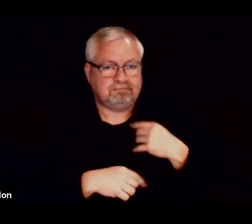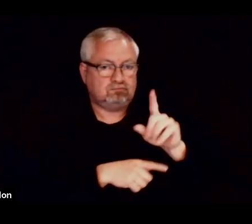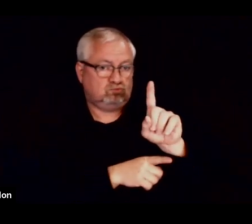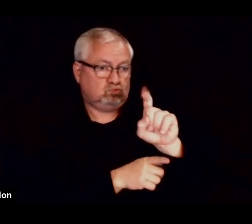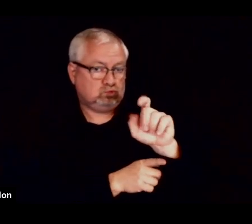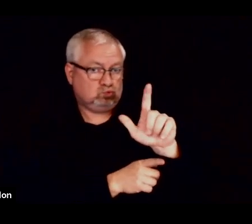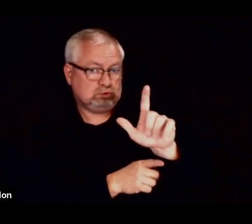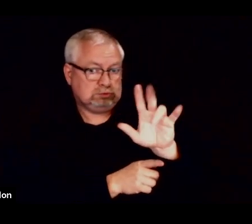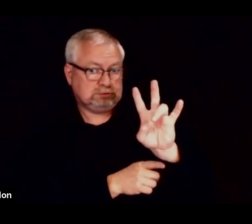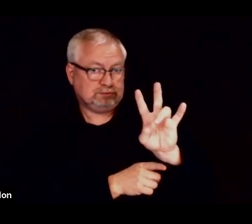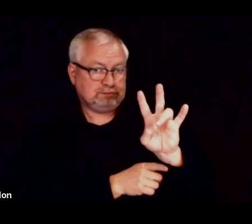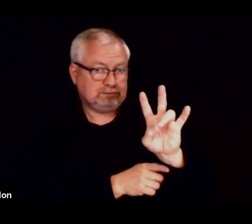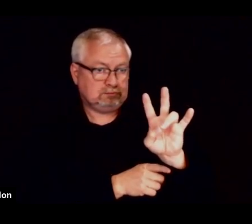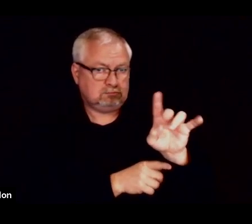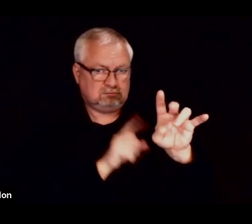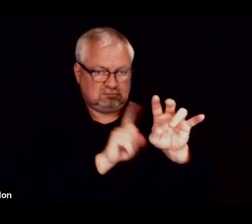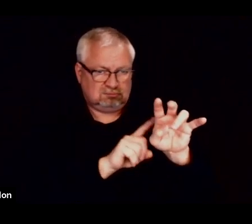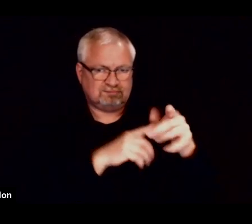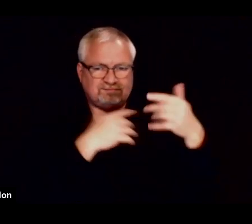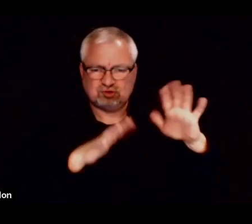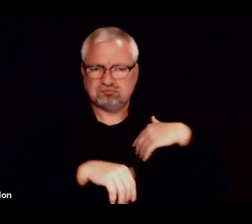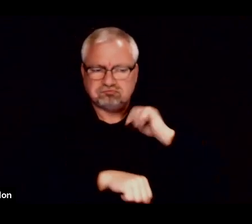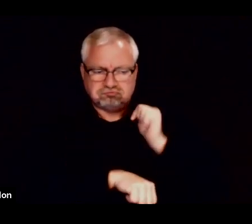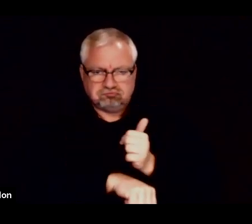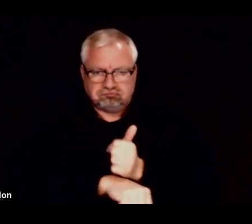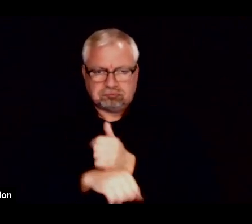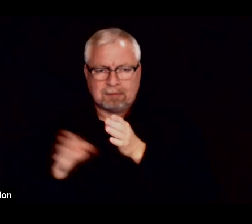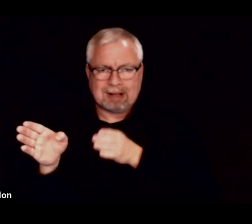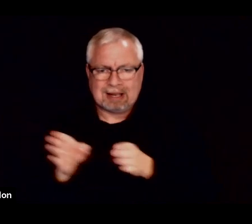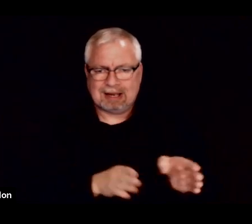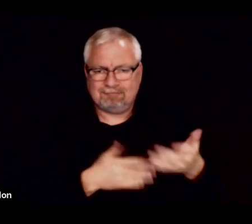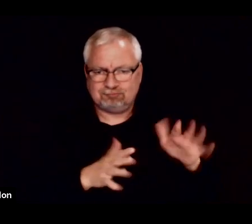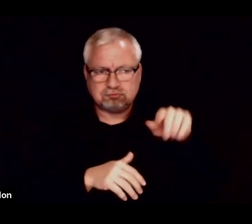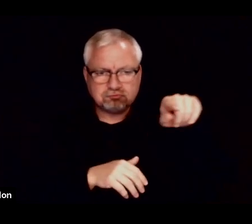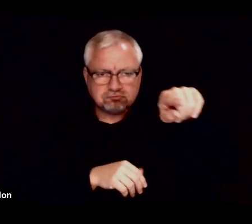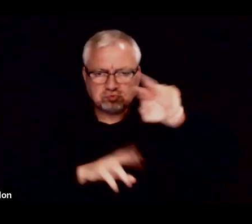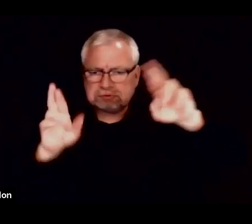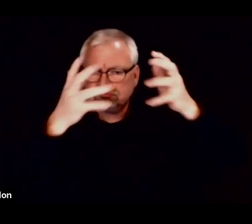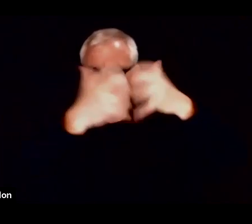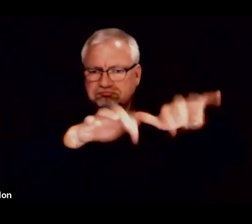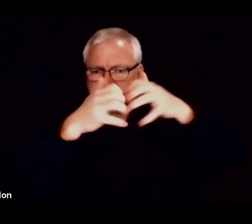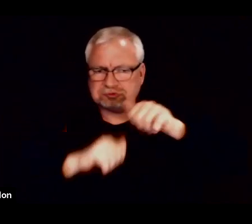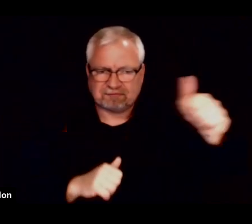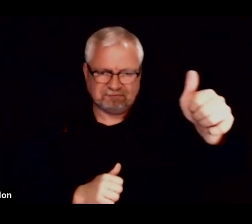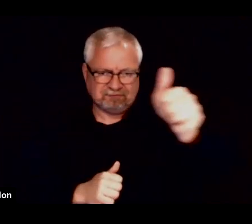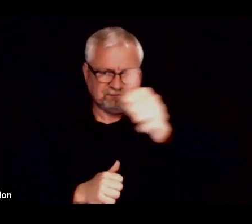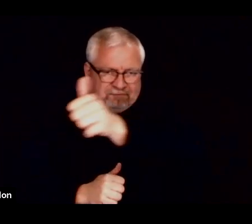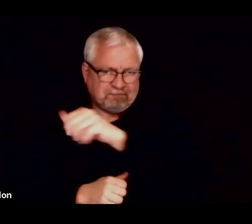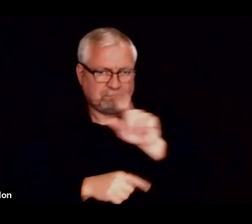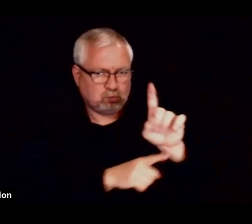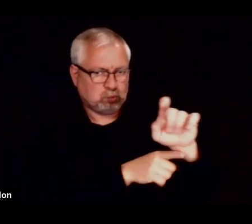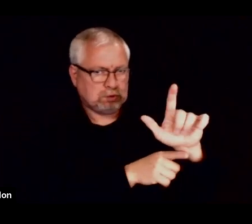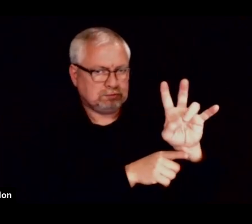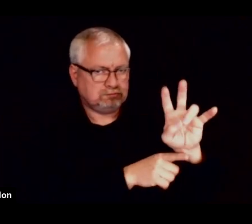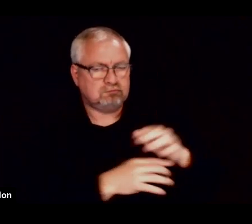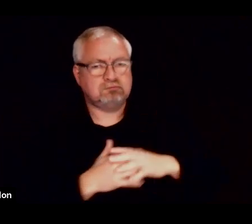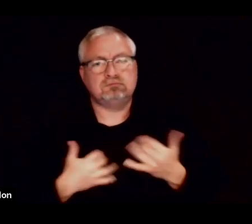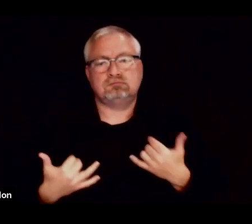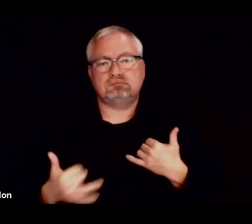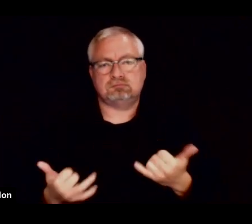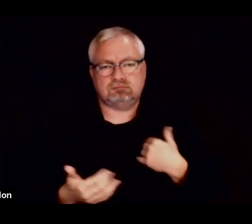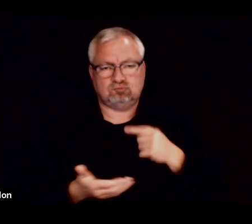to test on their own. We've been holding weekly webinars for long-term care facilities since